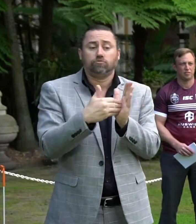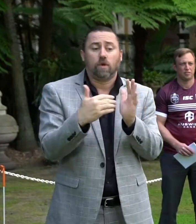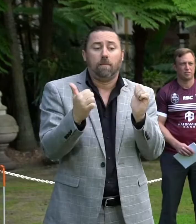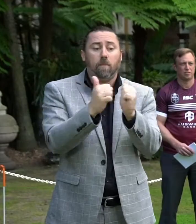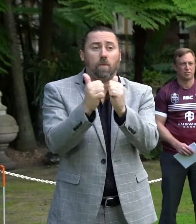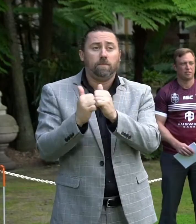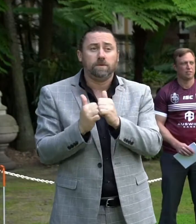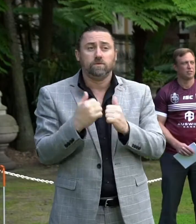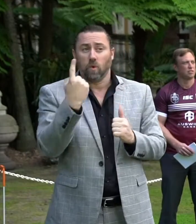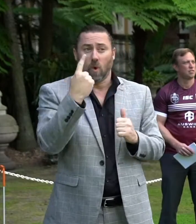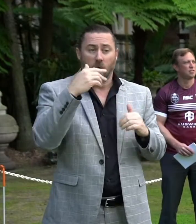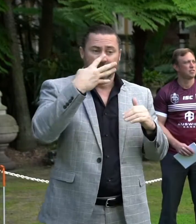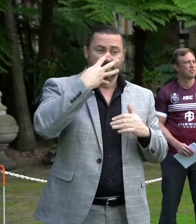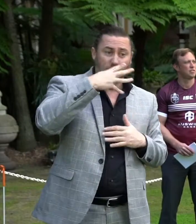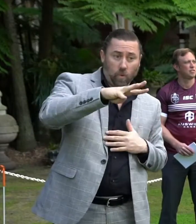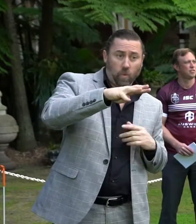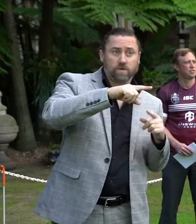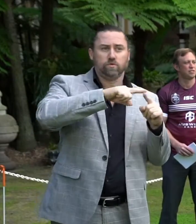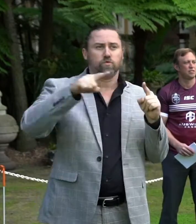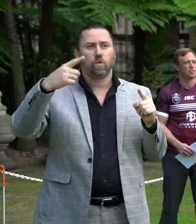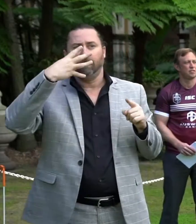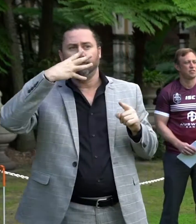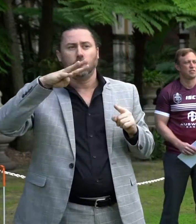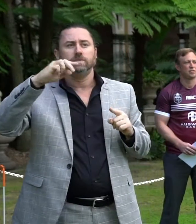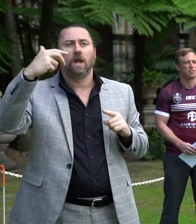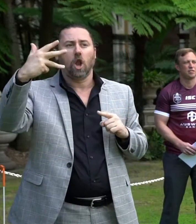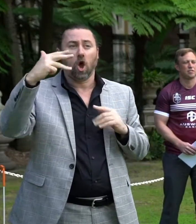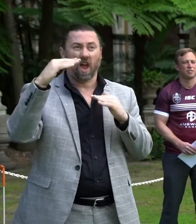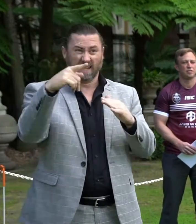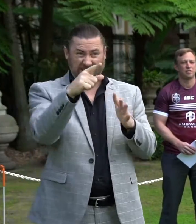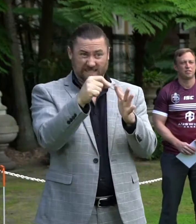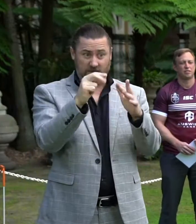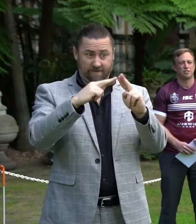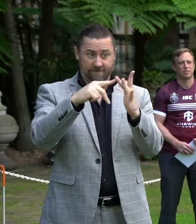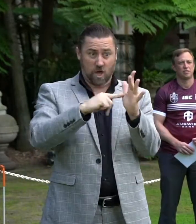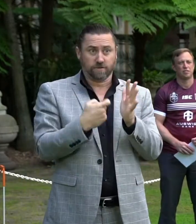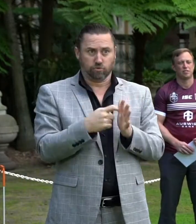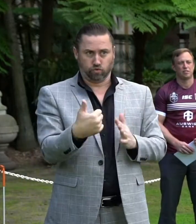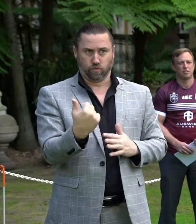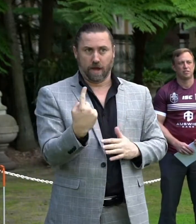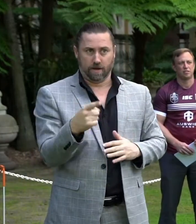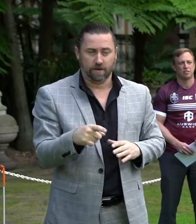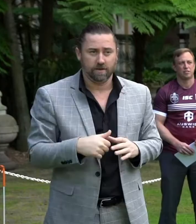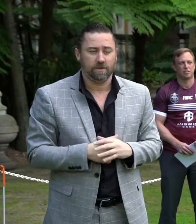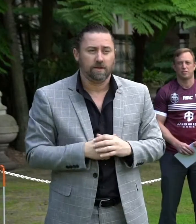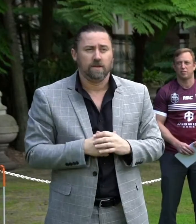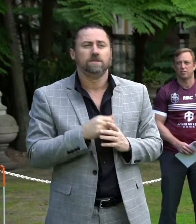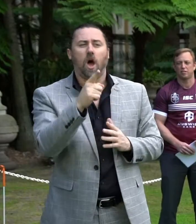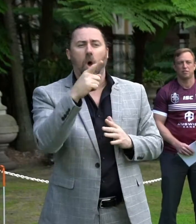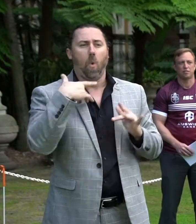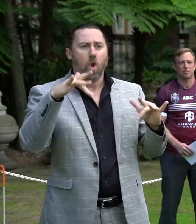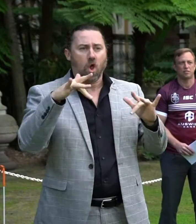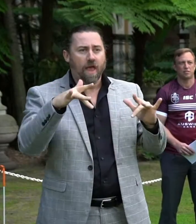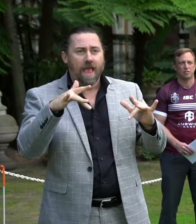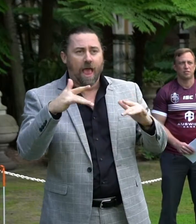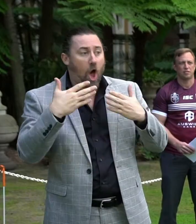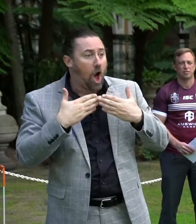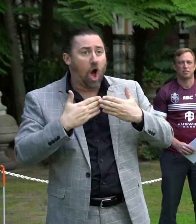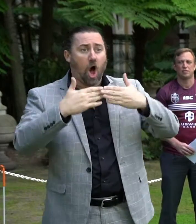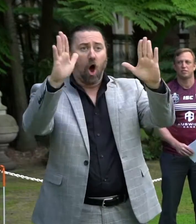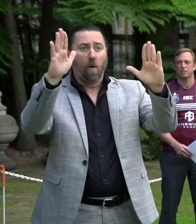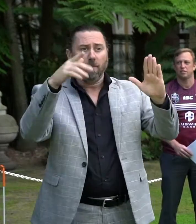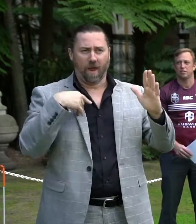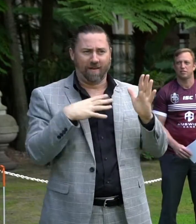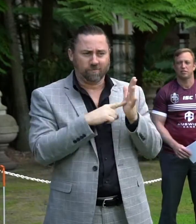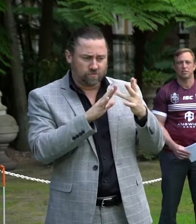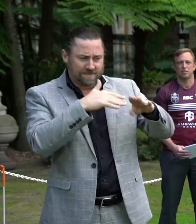people who are 40 to 49 years old. Now, what you can do while we establish that booking system for the general public in that